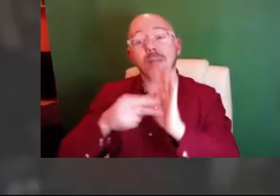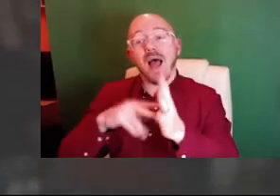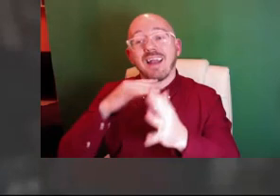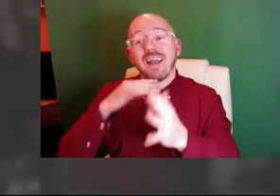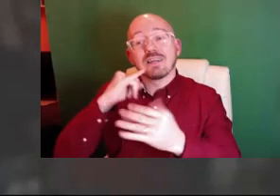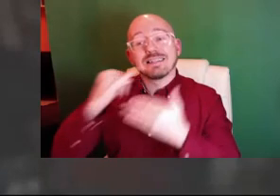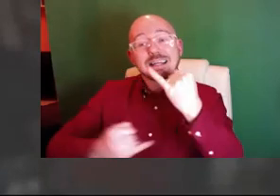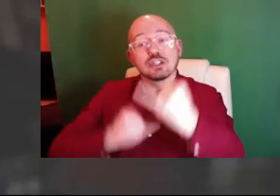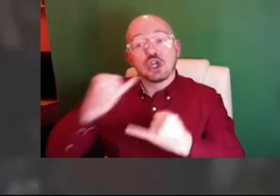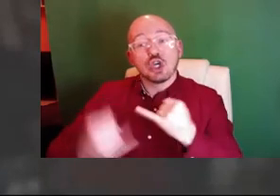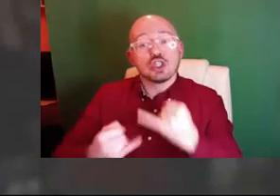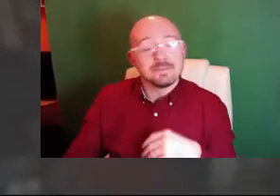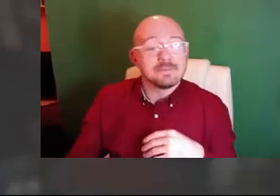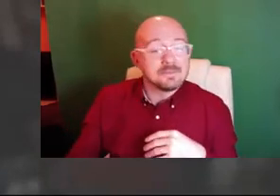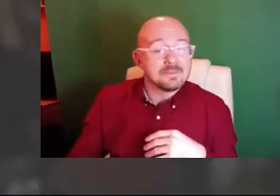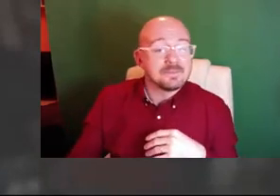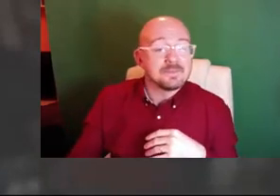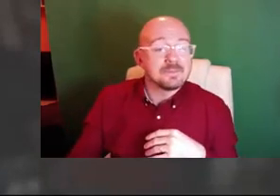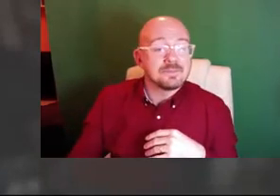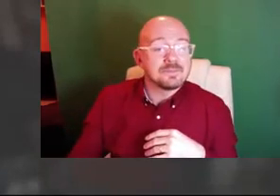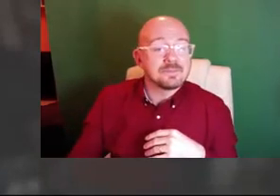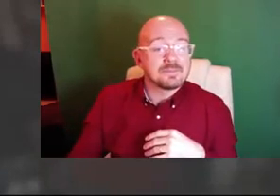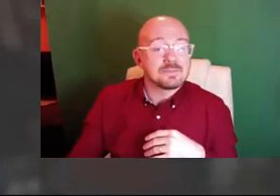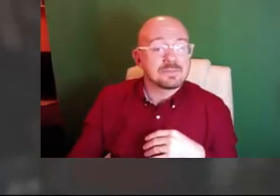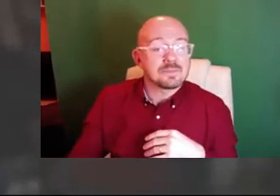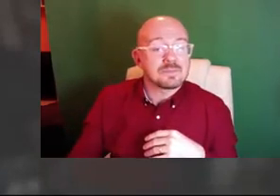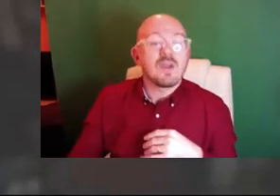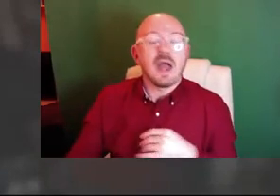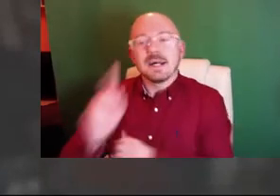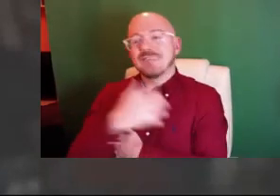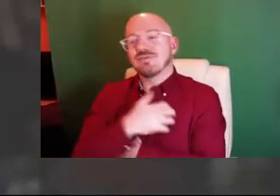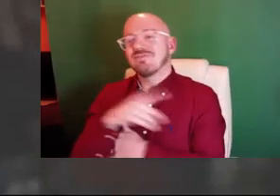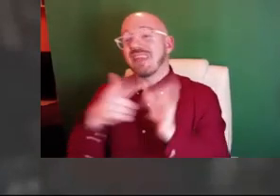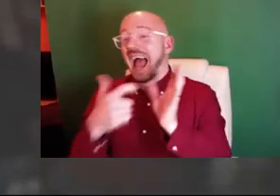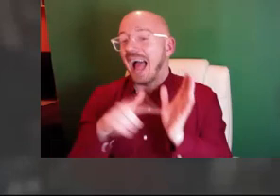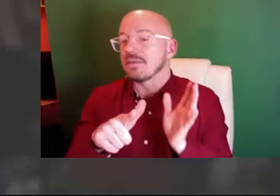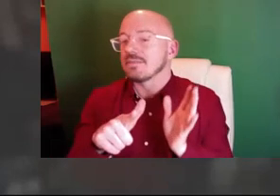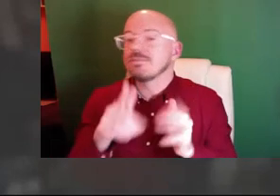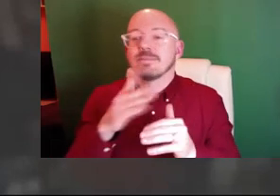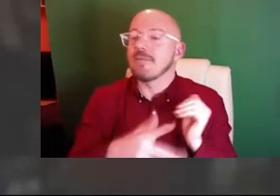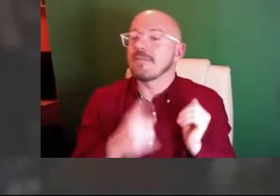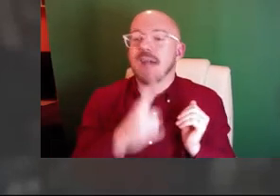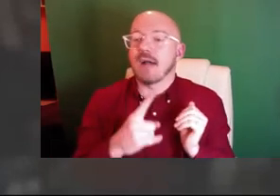The Scottish Government is required to publish their national plan every 6 years.